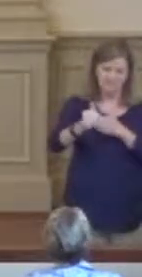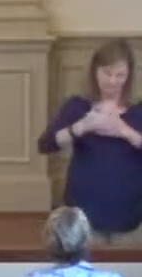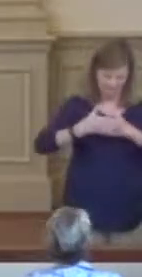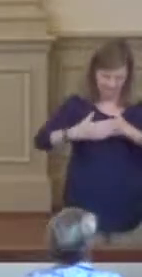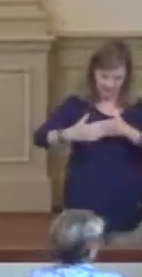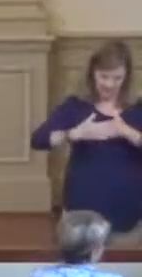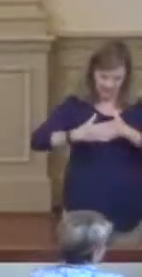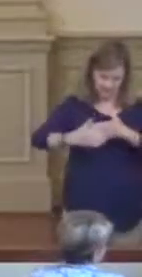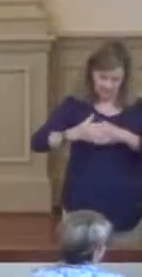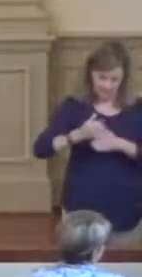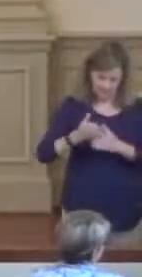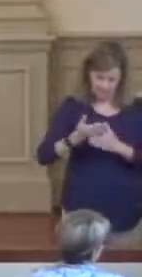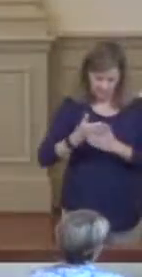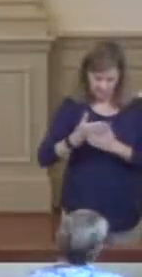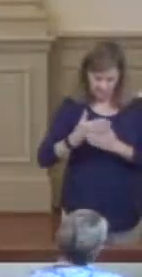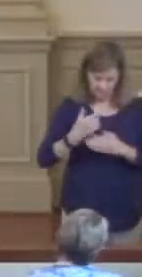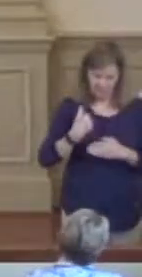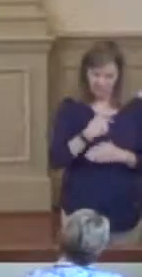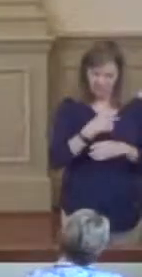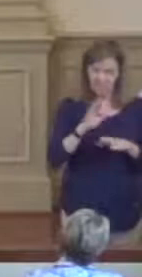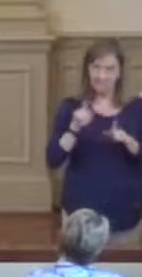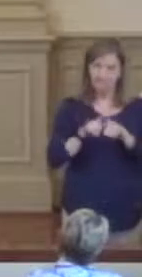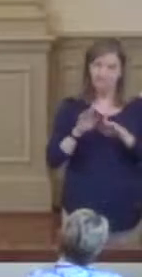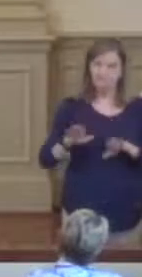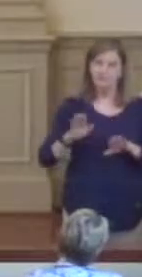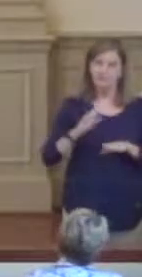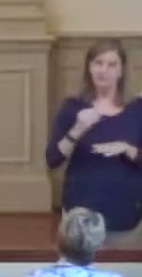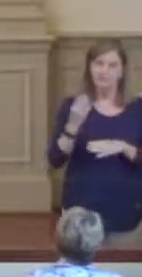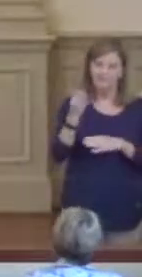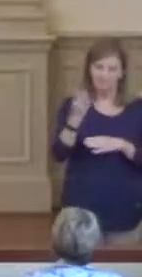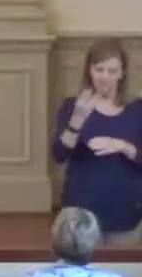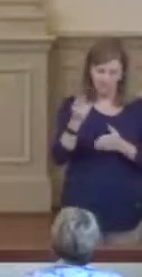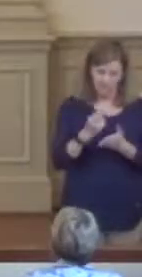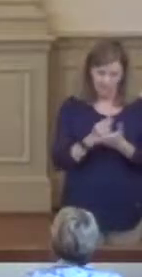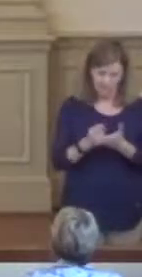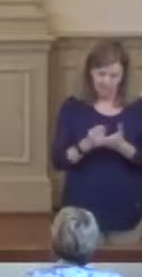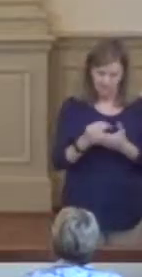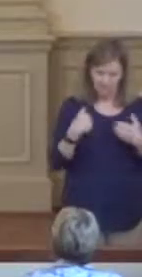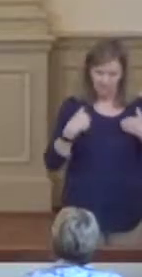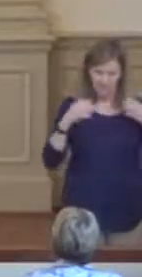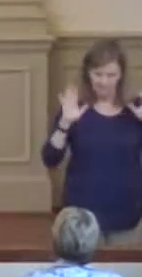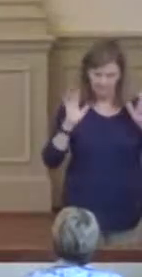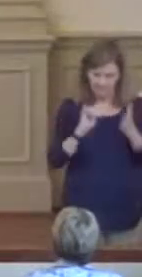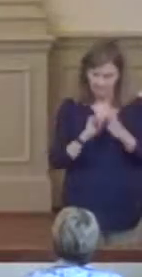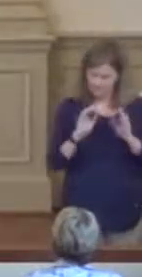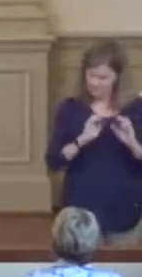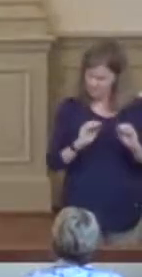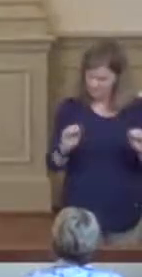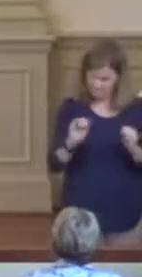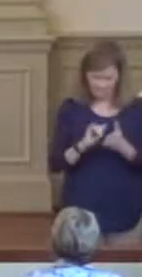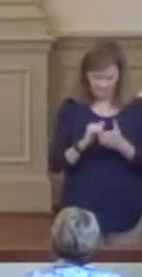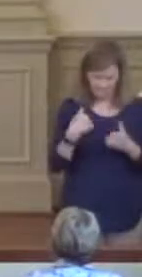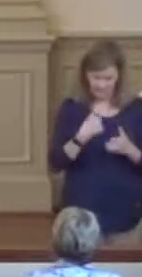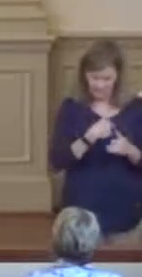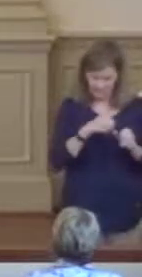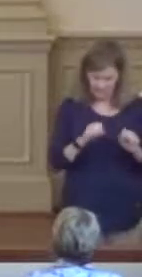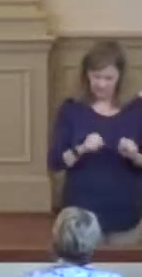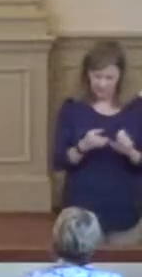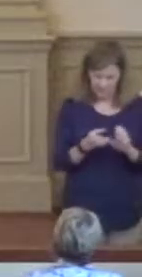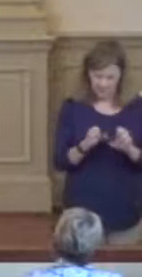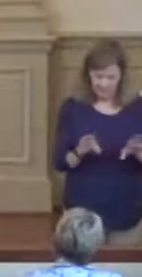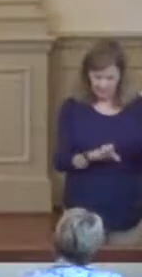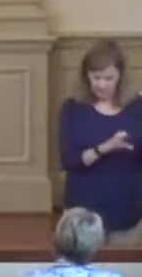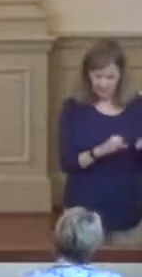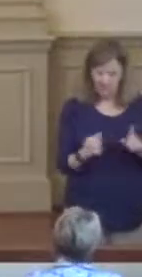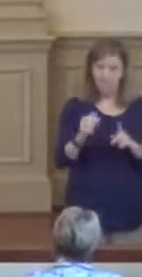between us as your children and you in your holiness. We admit before you this morning that there is nothing that we can do until